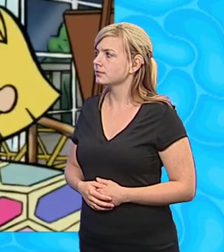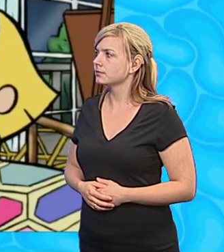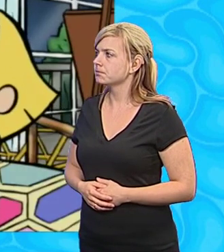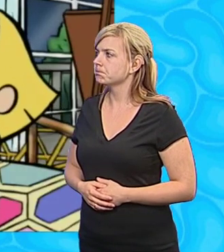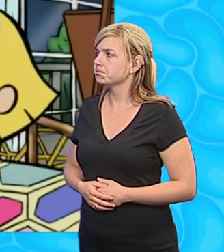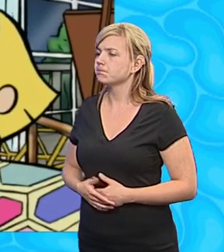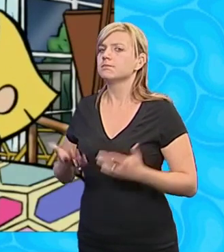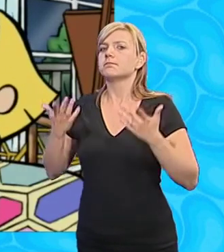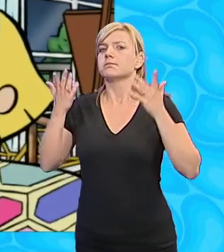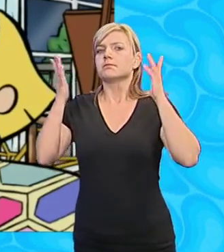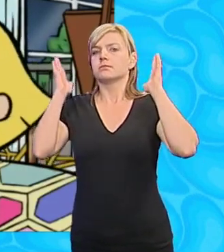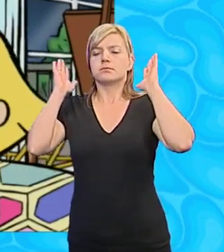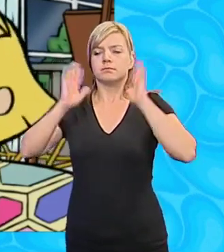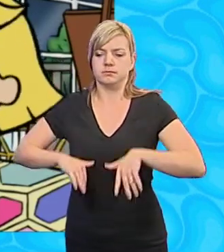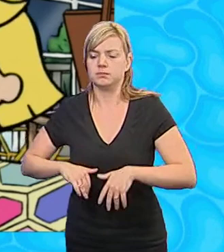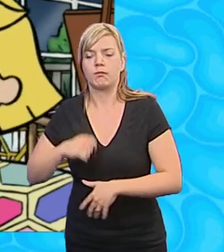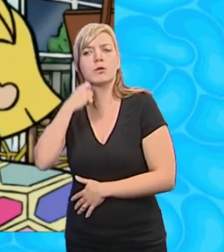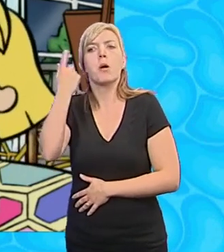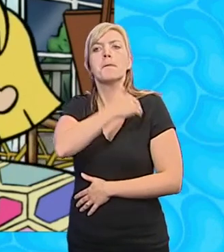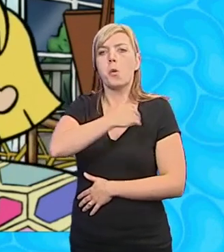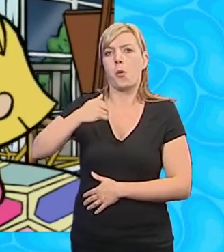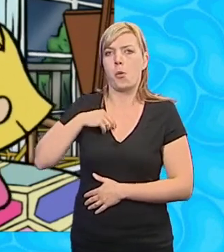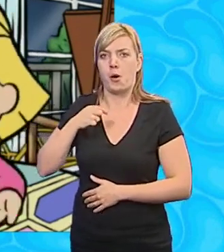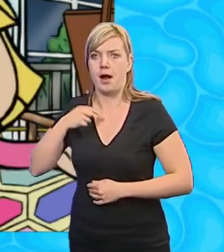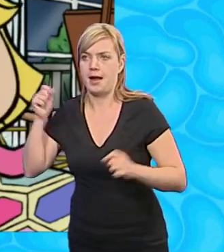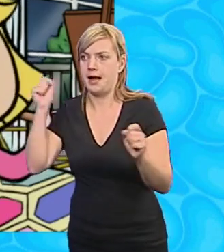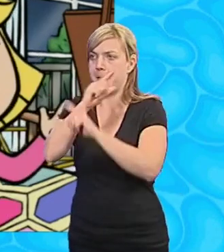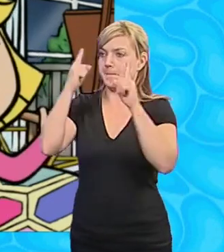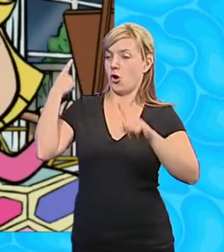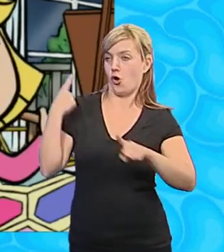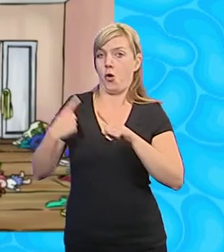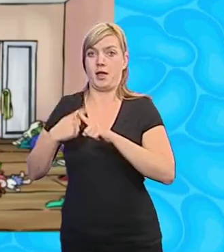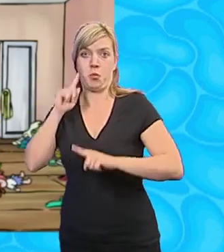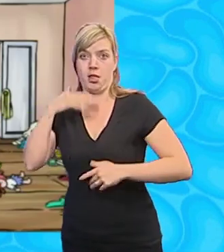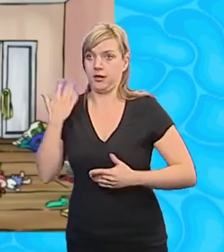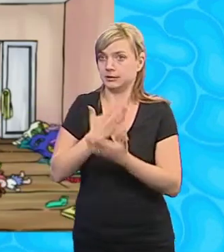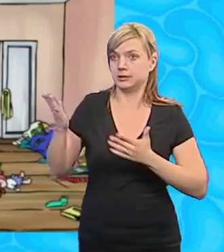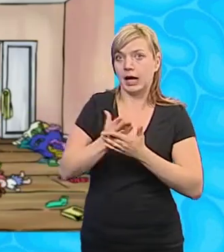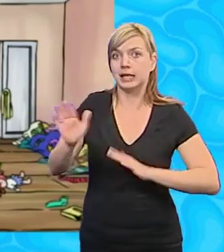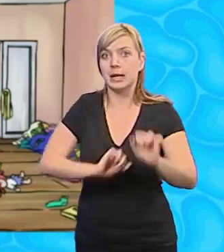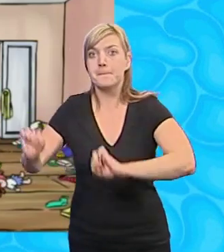Do you know what, Clifford? Tomorrow morning, I'm going to get up early and clean up this mess.